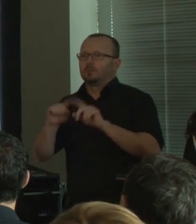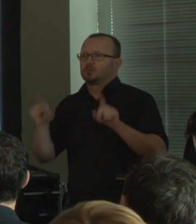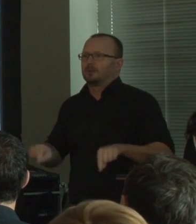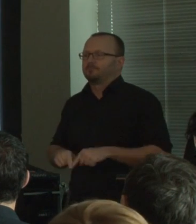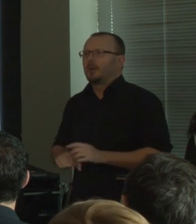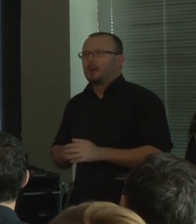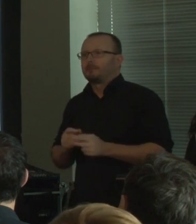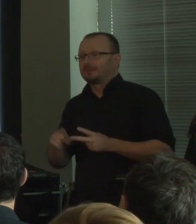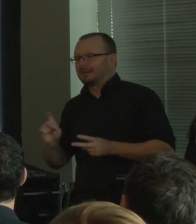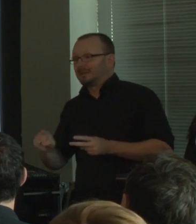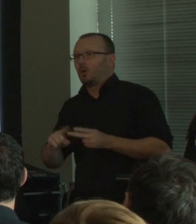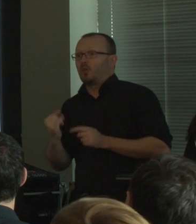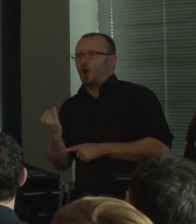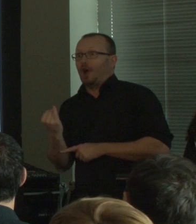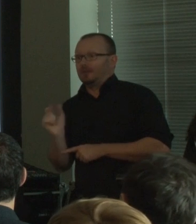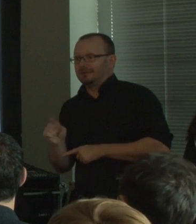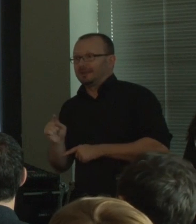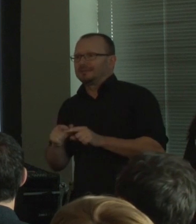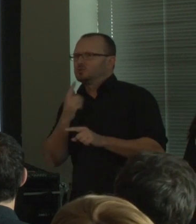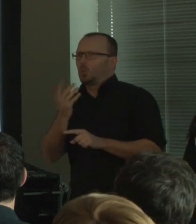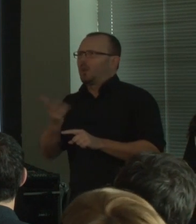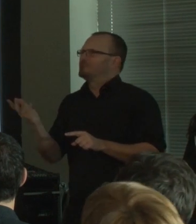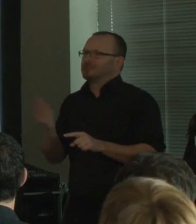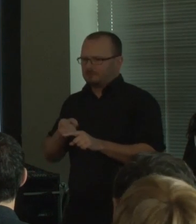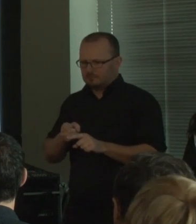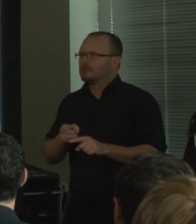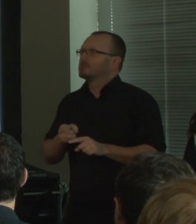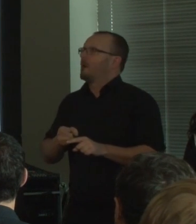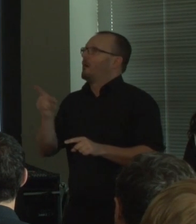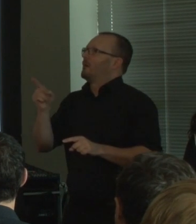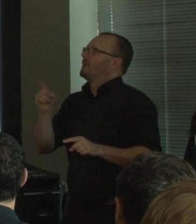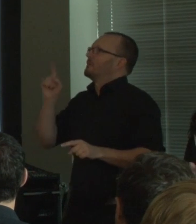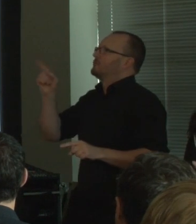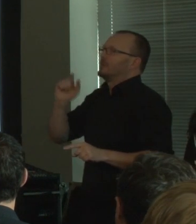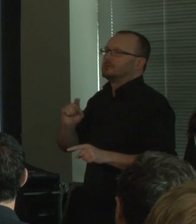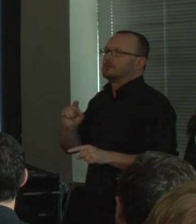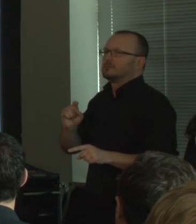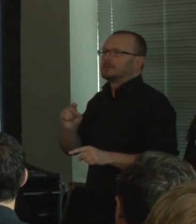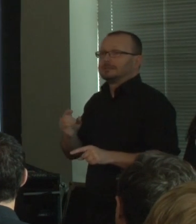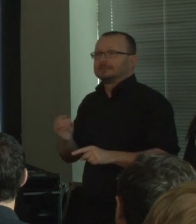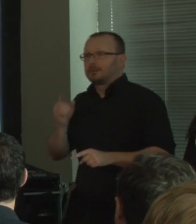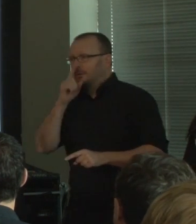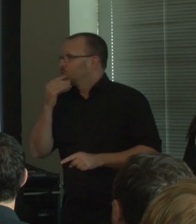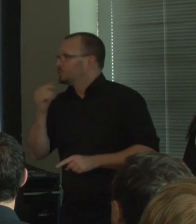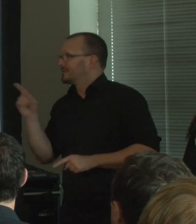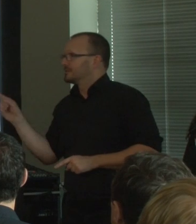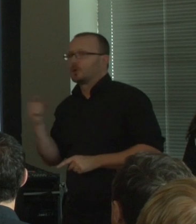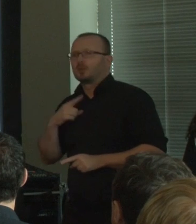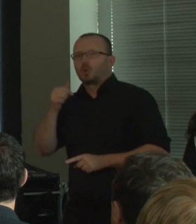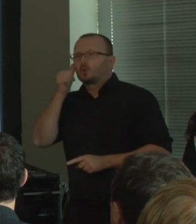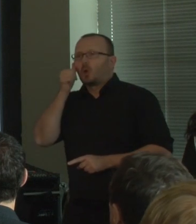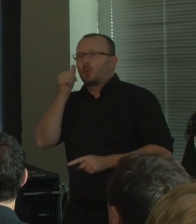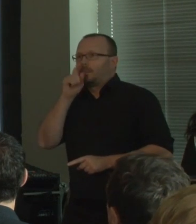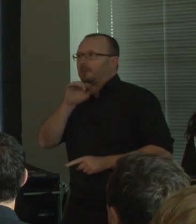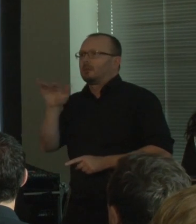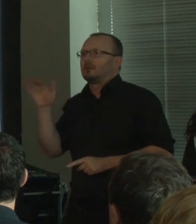you when you click on the eye, it'll tell you where it is on the wall. And again, we find people using this that don't even know the people, but they are